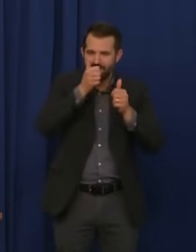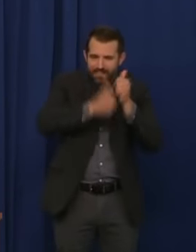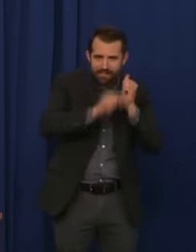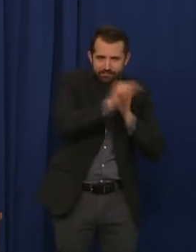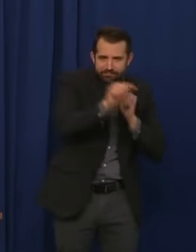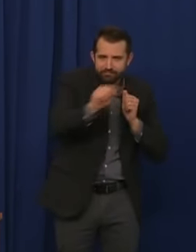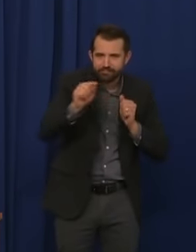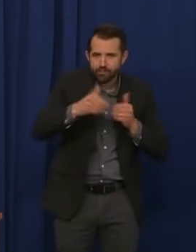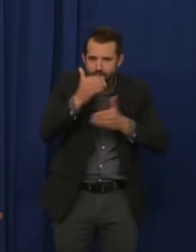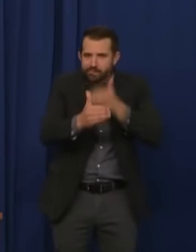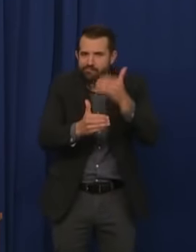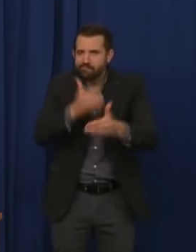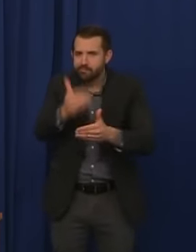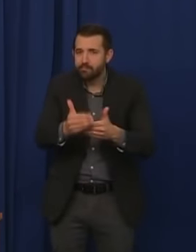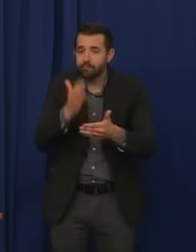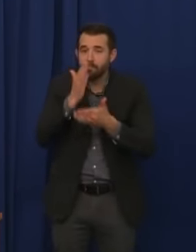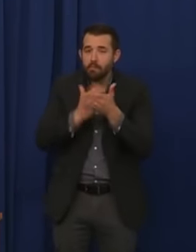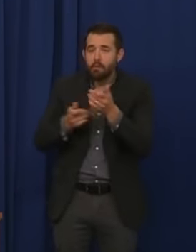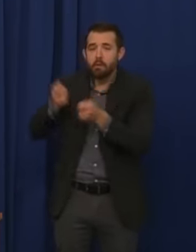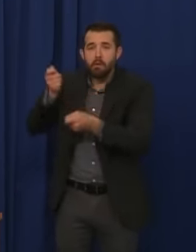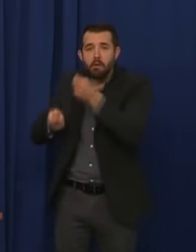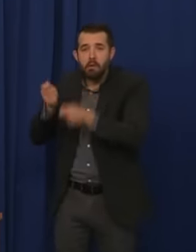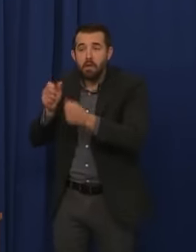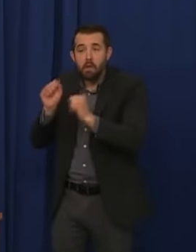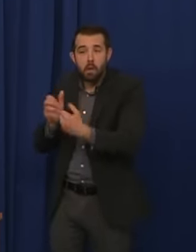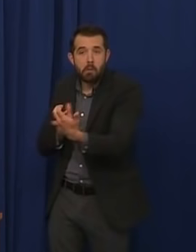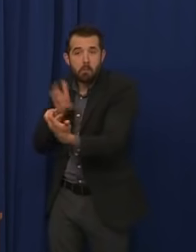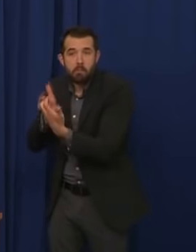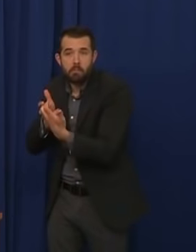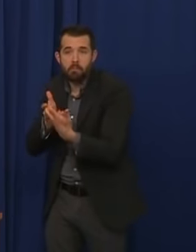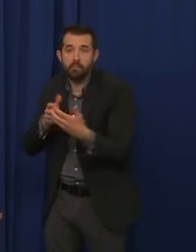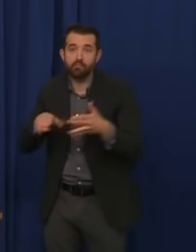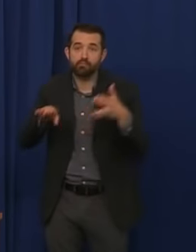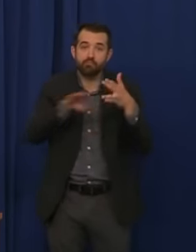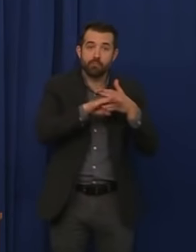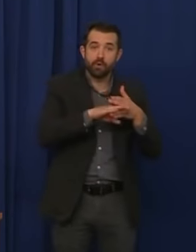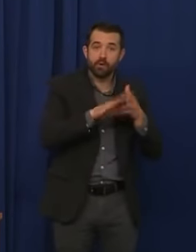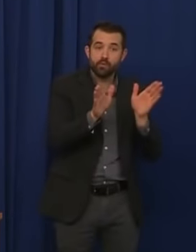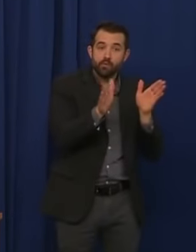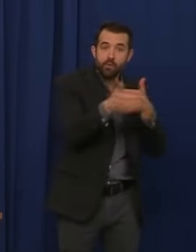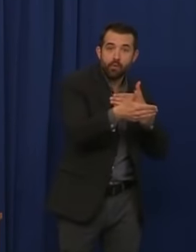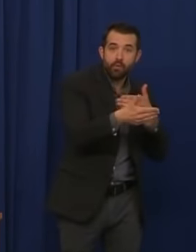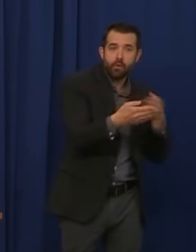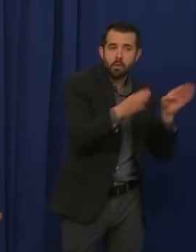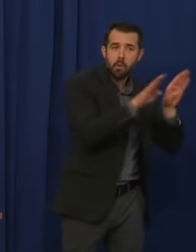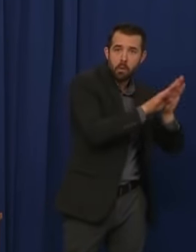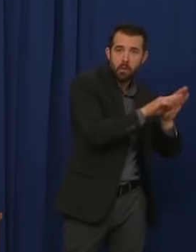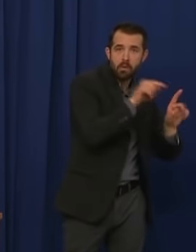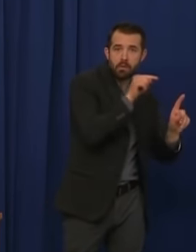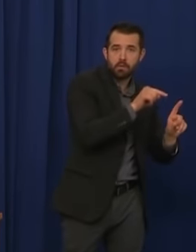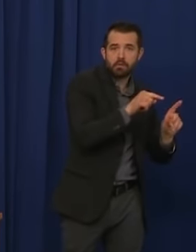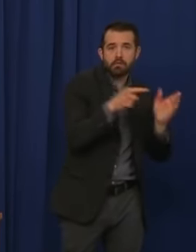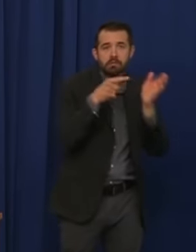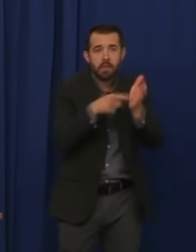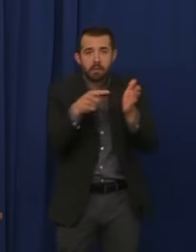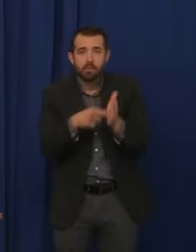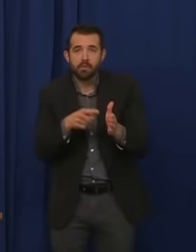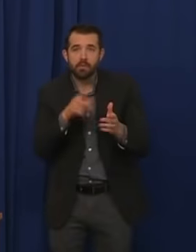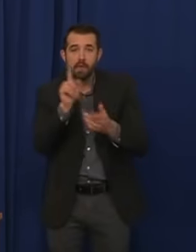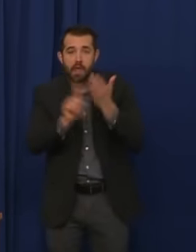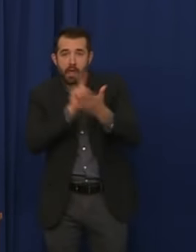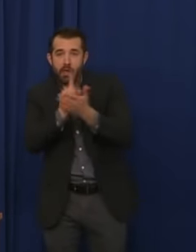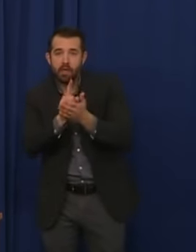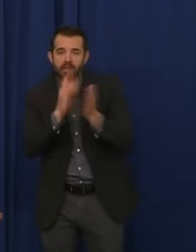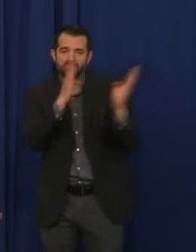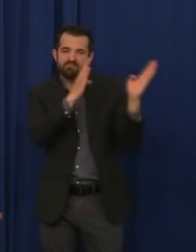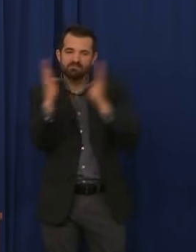Accommodations may be as simple as closing the break room at work, letting people work flexible hours,